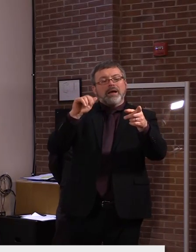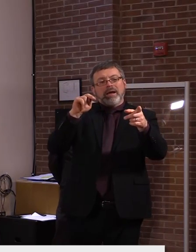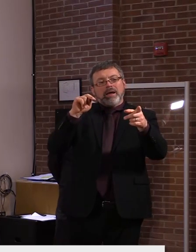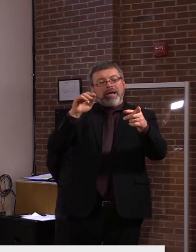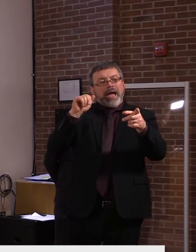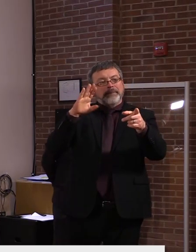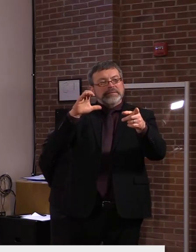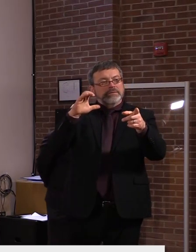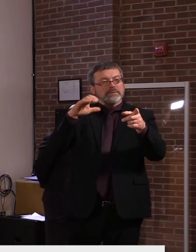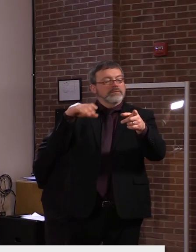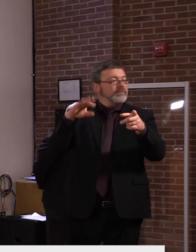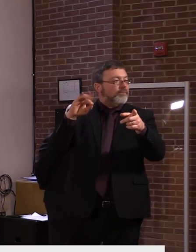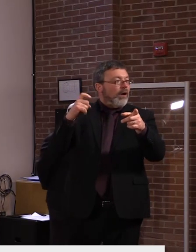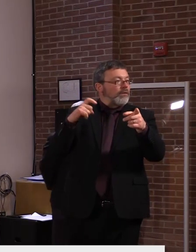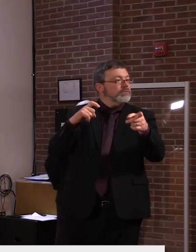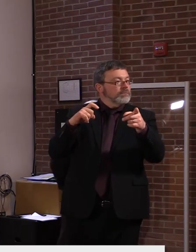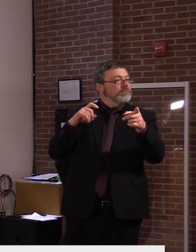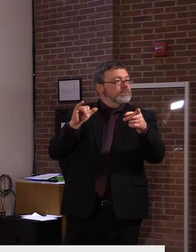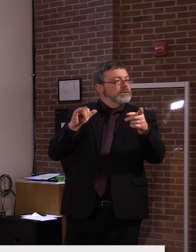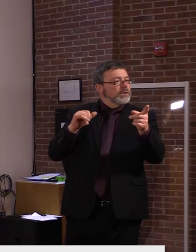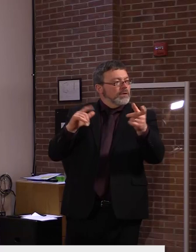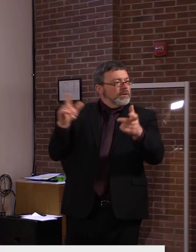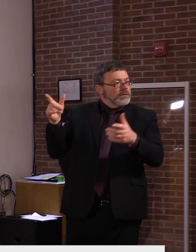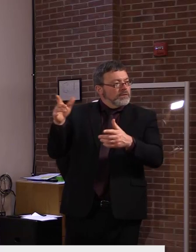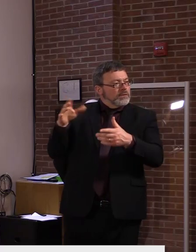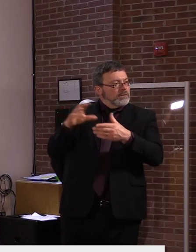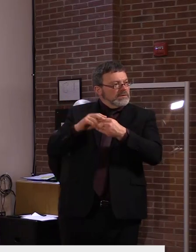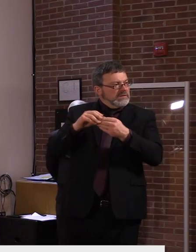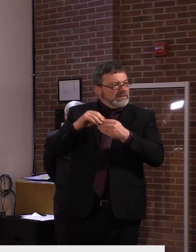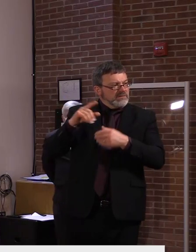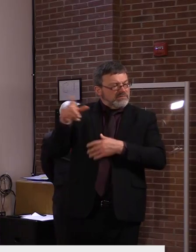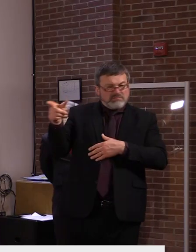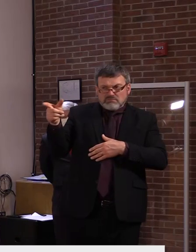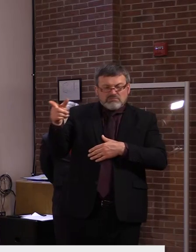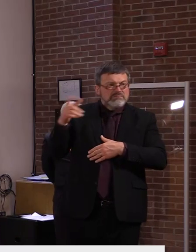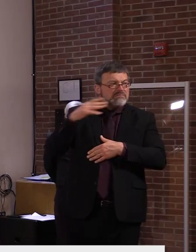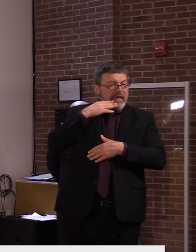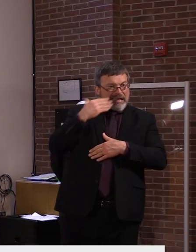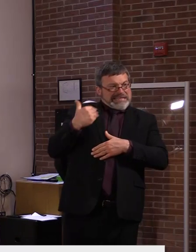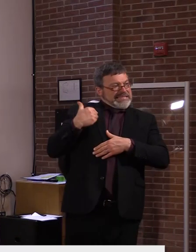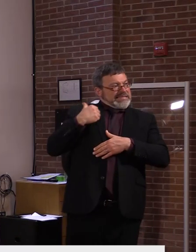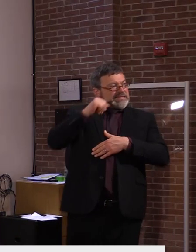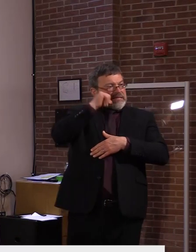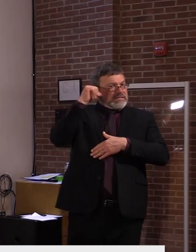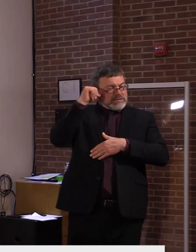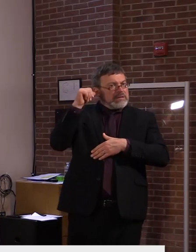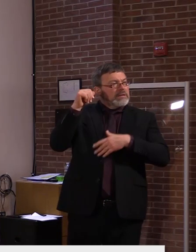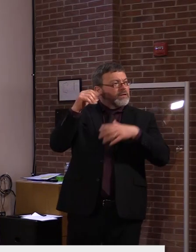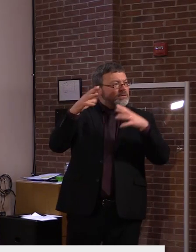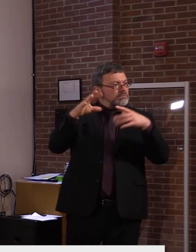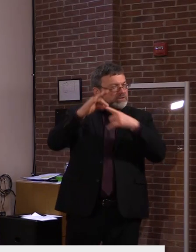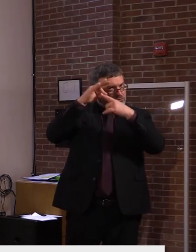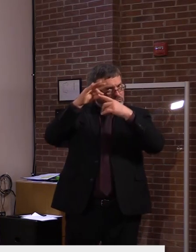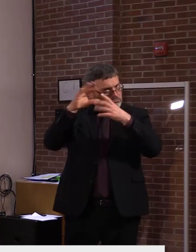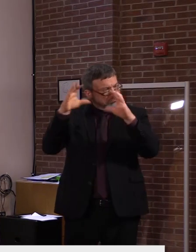bit, are you concerned going into the legislative session that, you know, we're going to hit gridlock again,